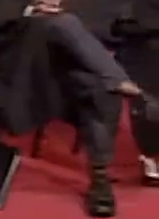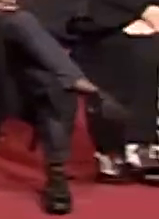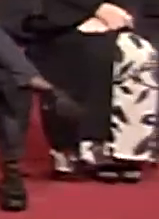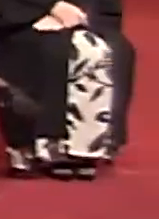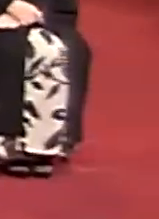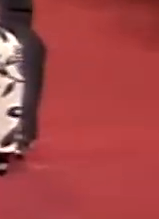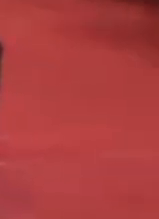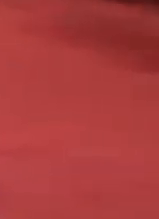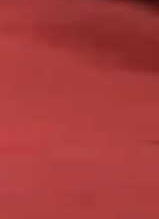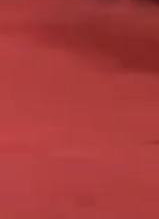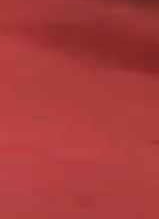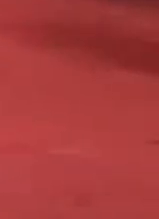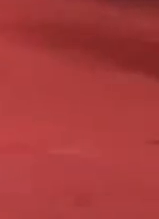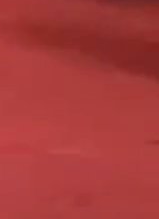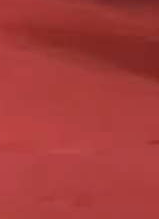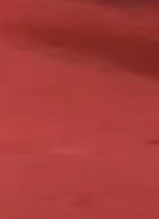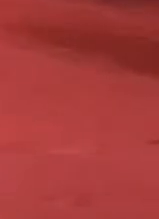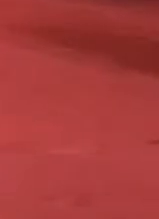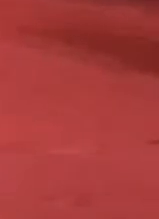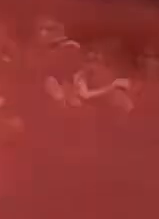Hongbin Choi, honors.